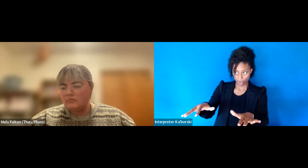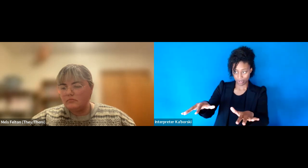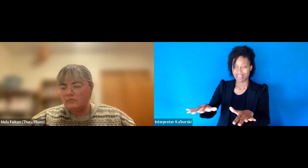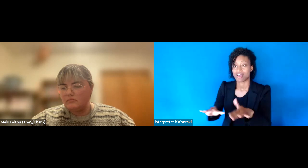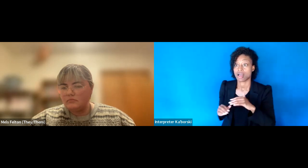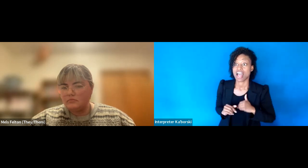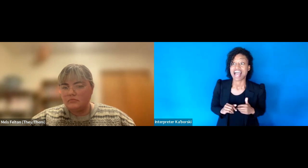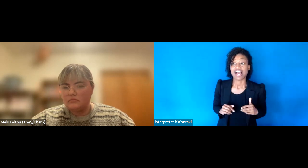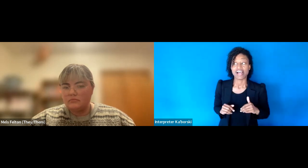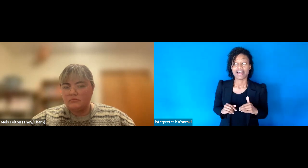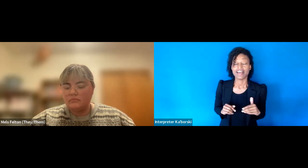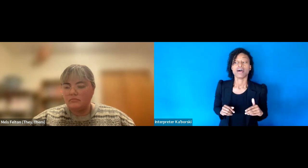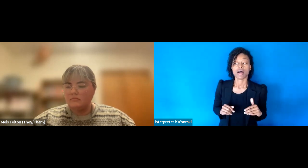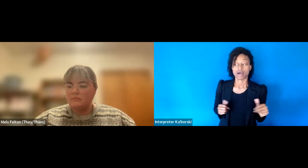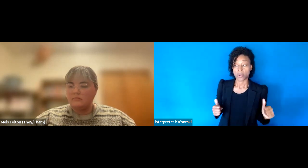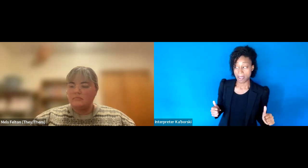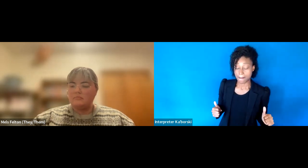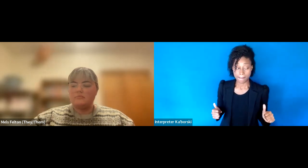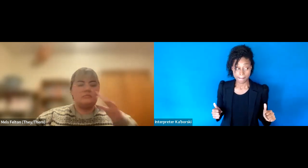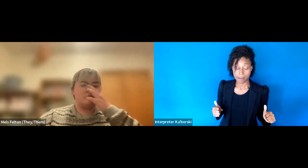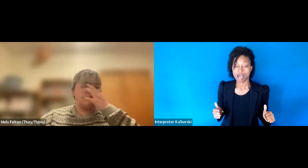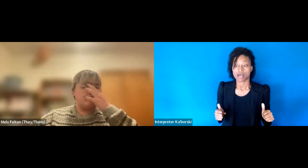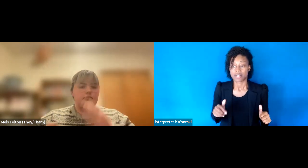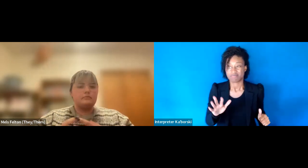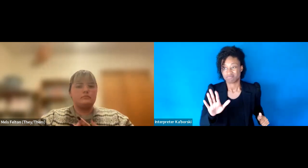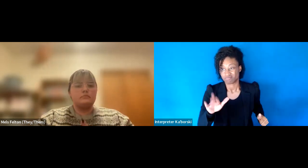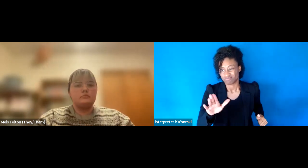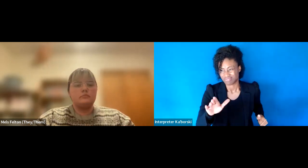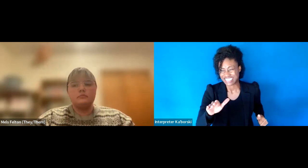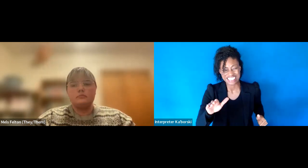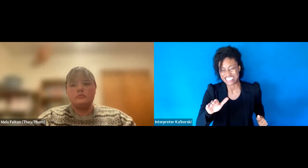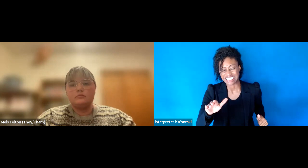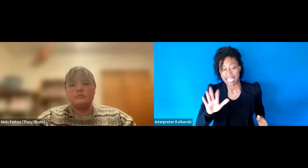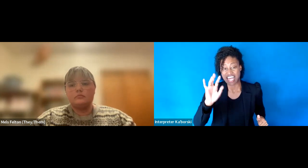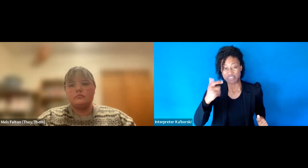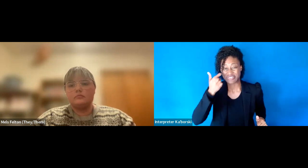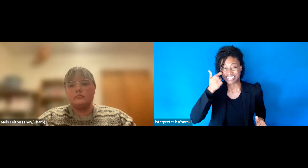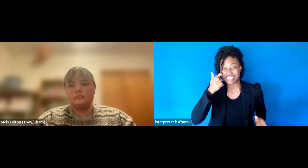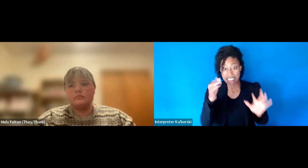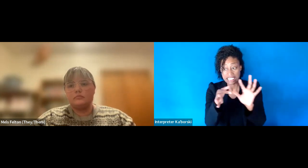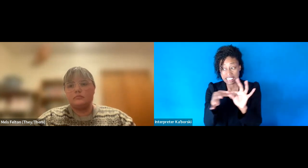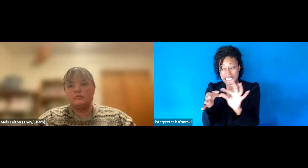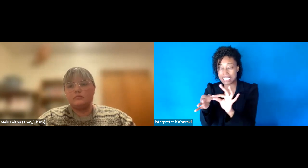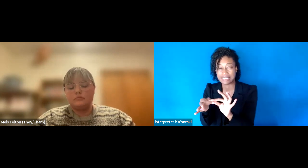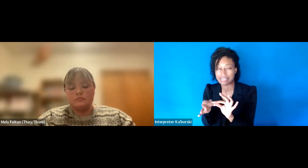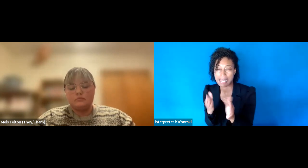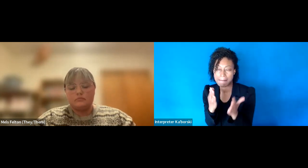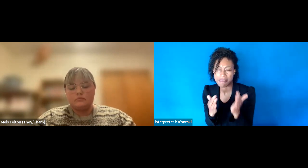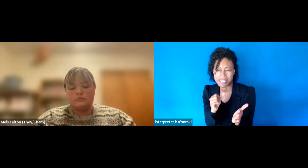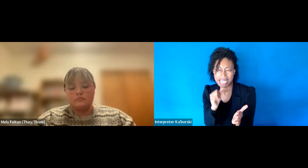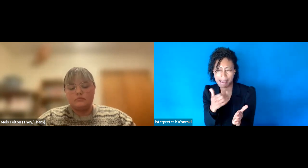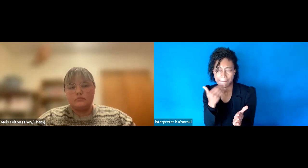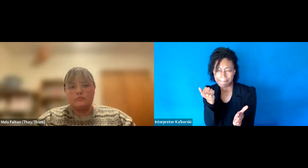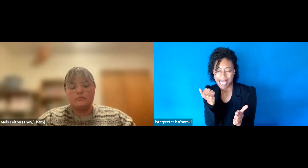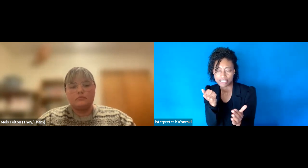say, hey, that may not have been the best way to say that. What were you really trying to